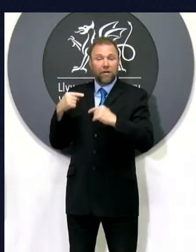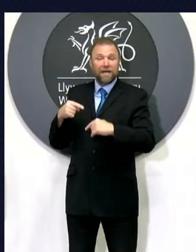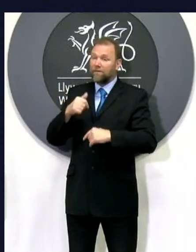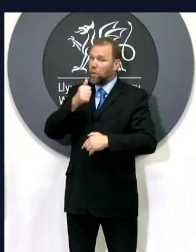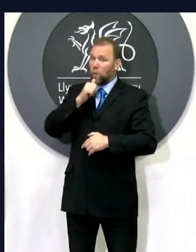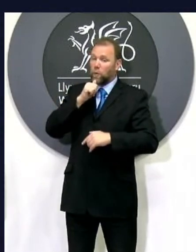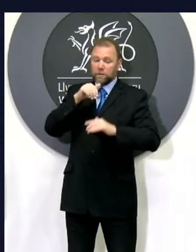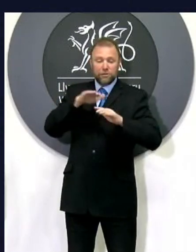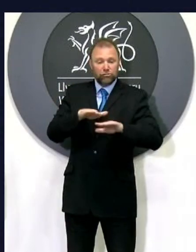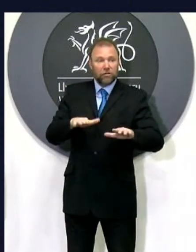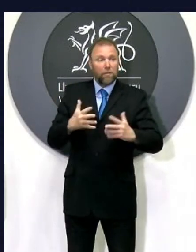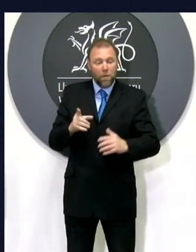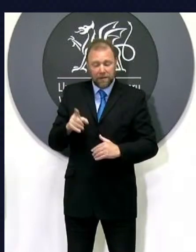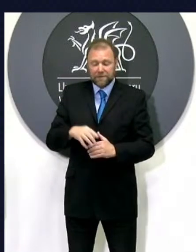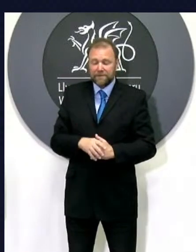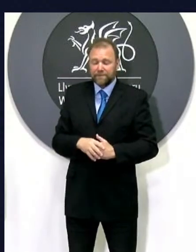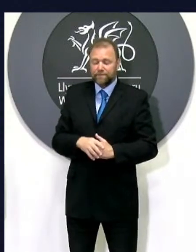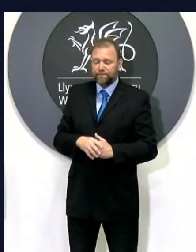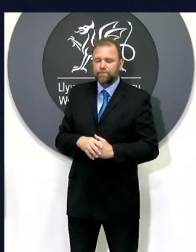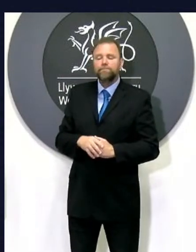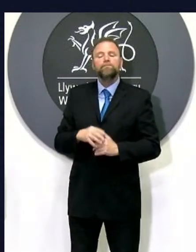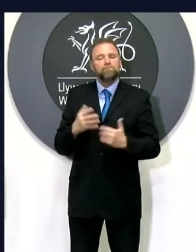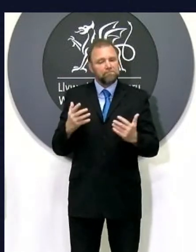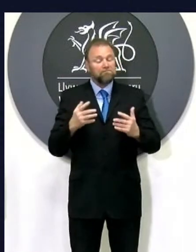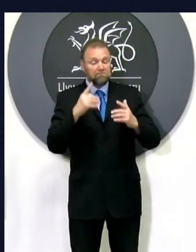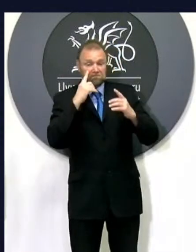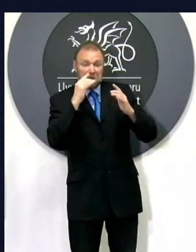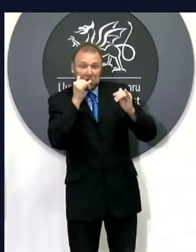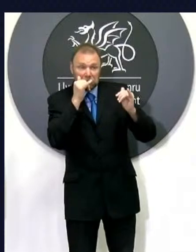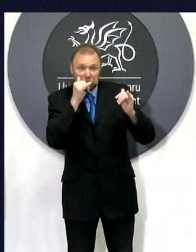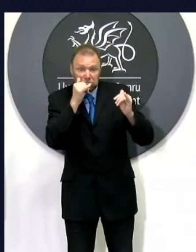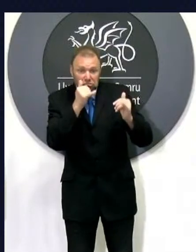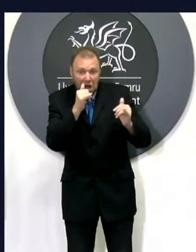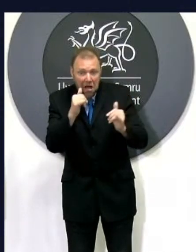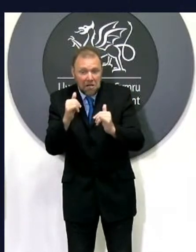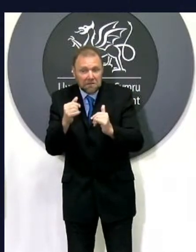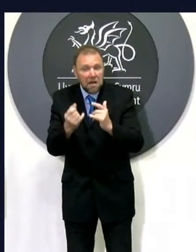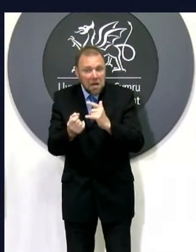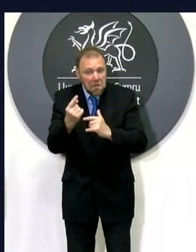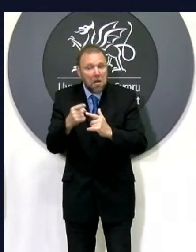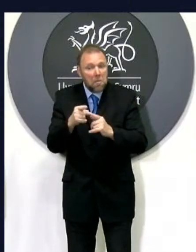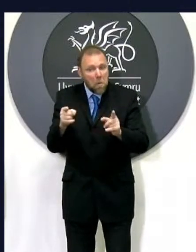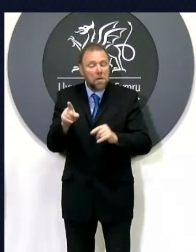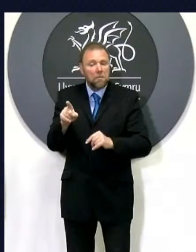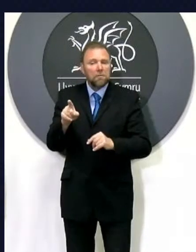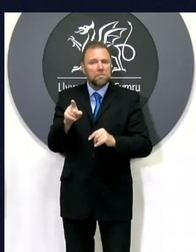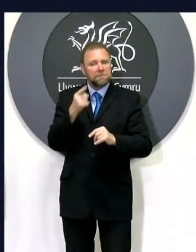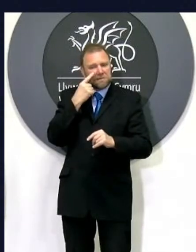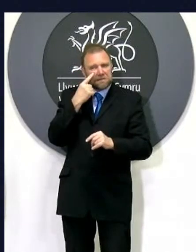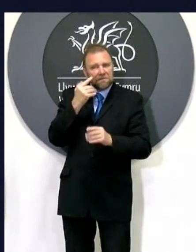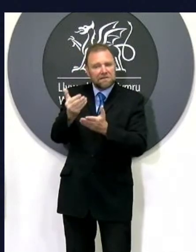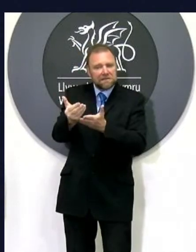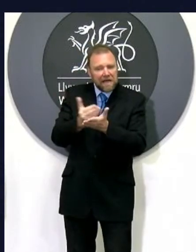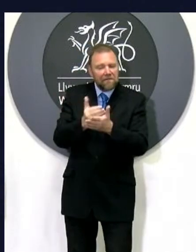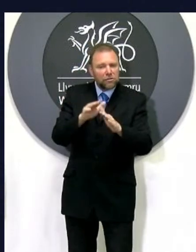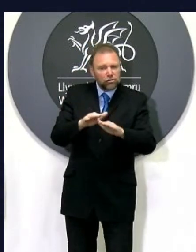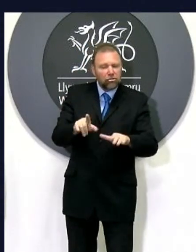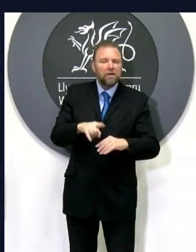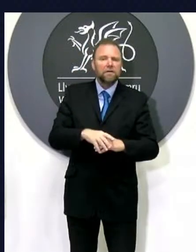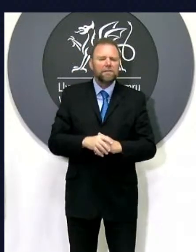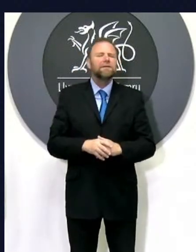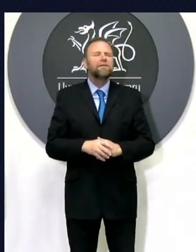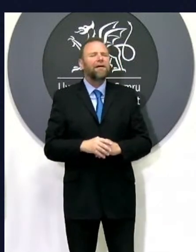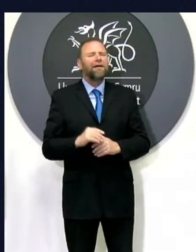in children at the moment. There are trials going on to both effectiveness and safety in children, and I do expect